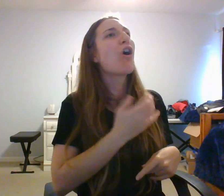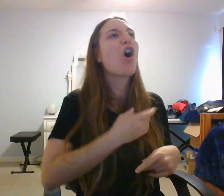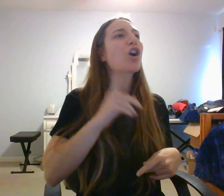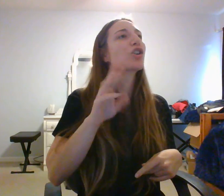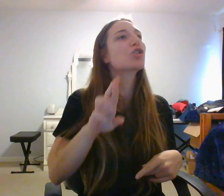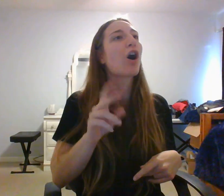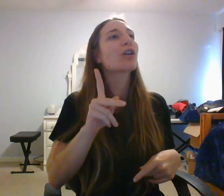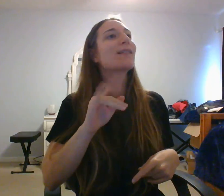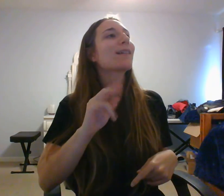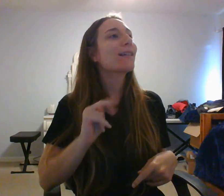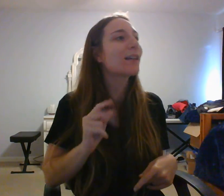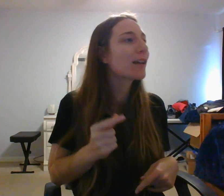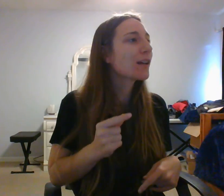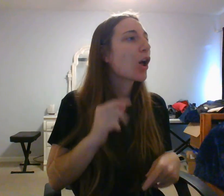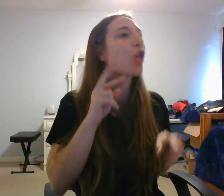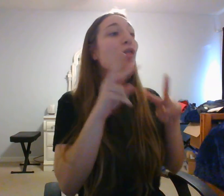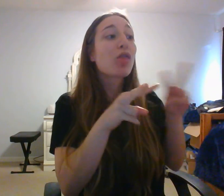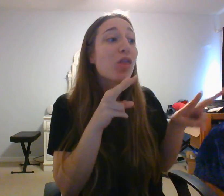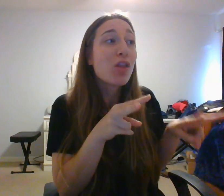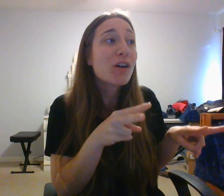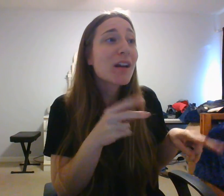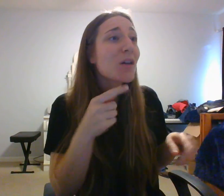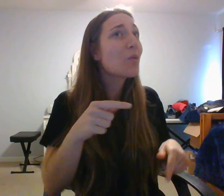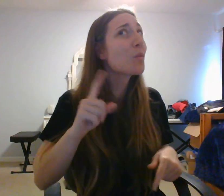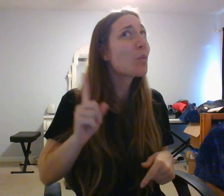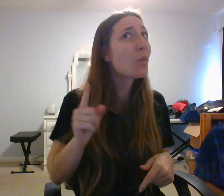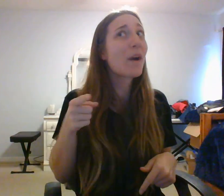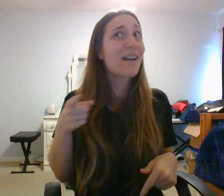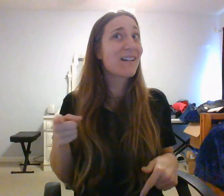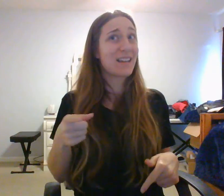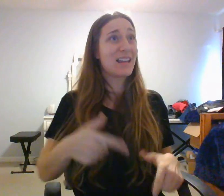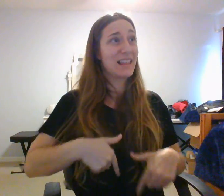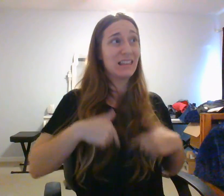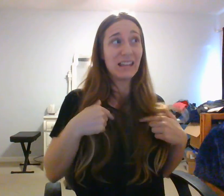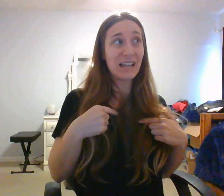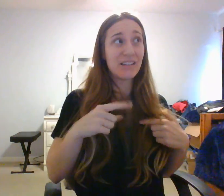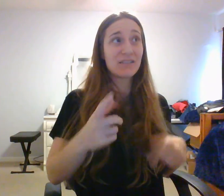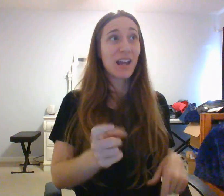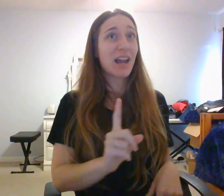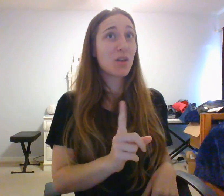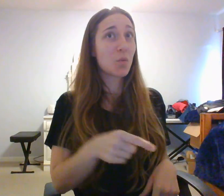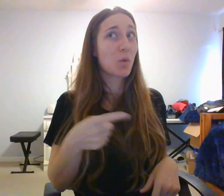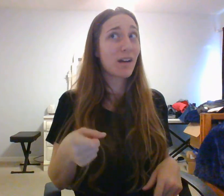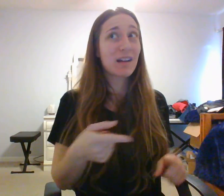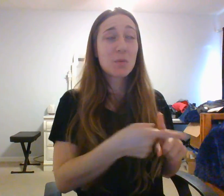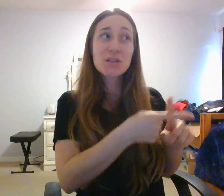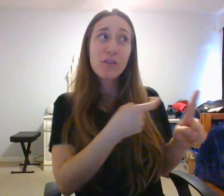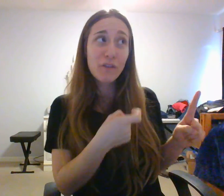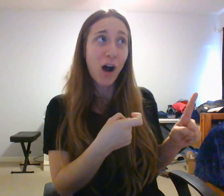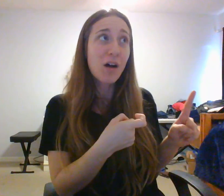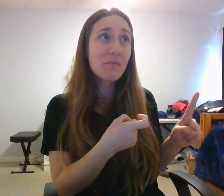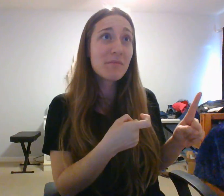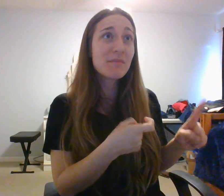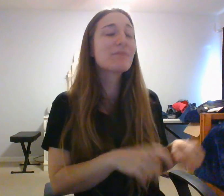look where Dr. King resided and where he was found in the first instance, and maybe you'll find that there's some more Dr. Kings